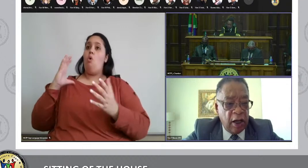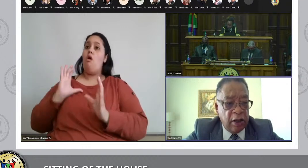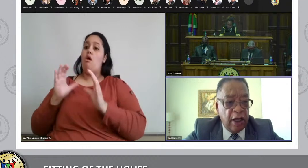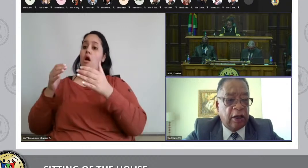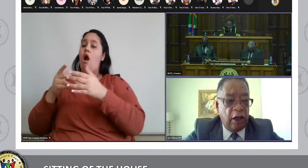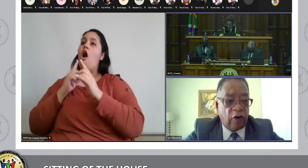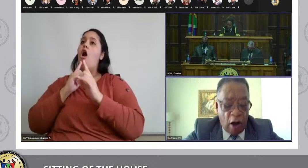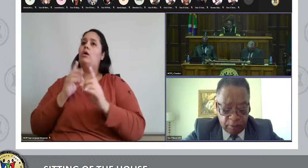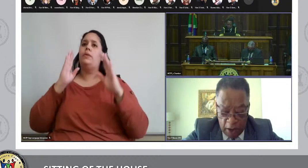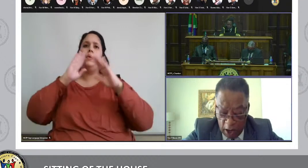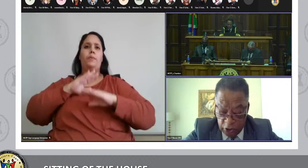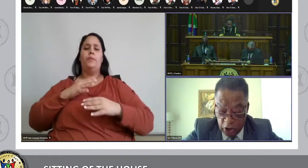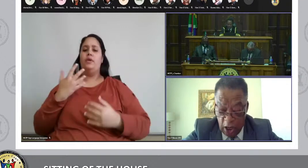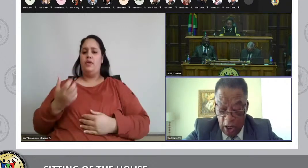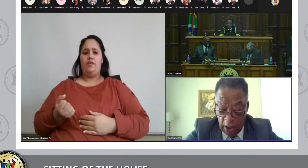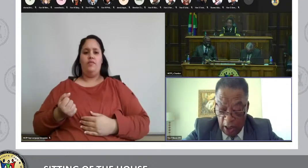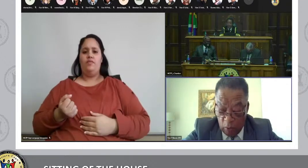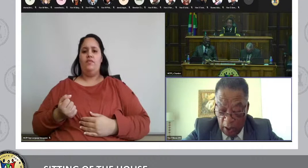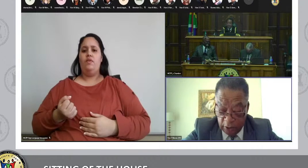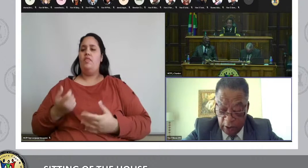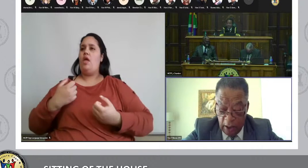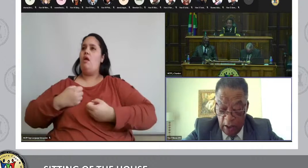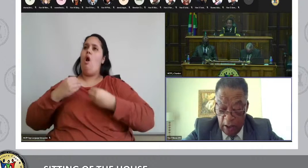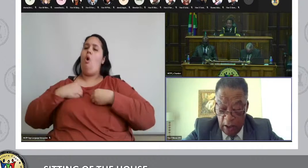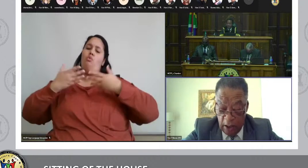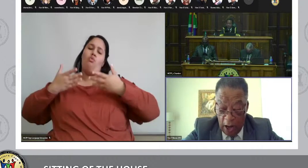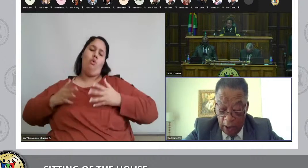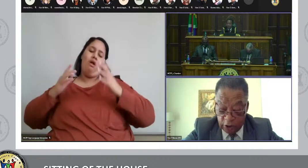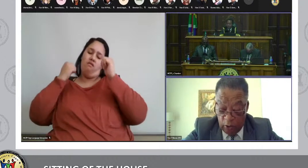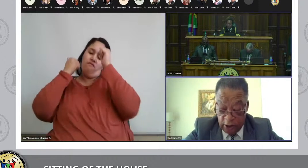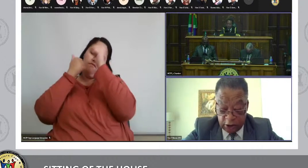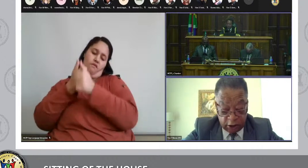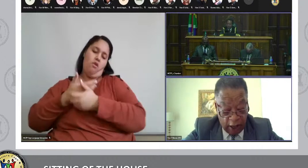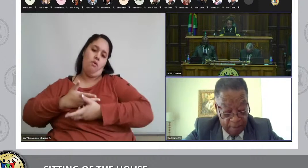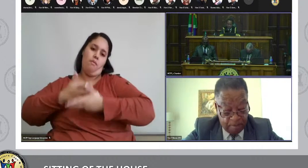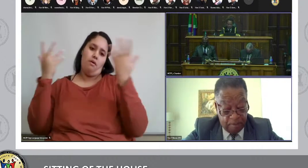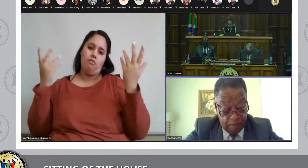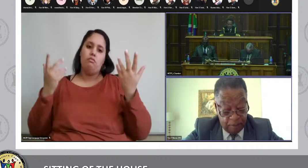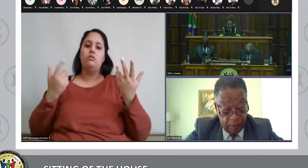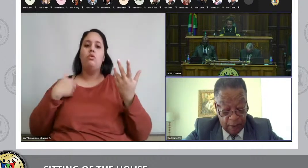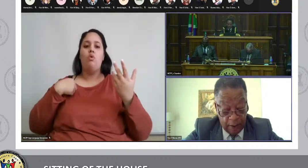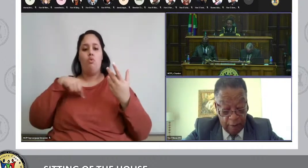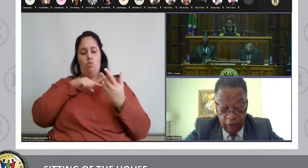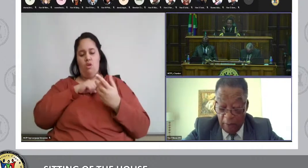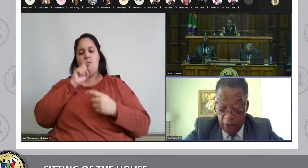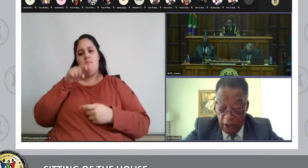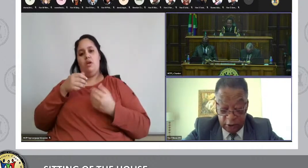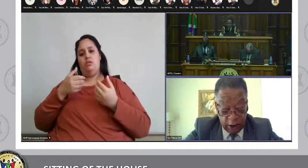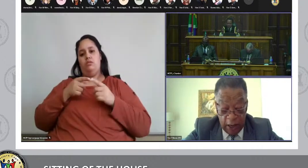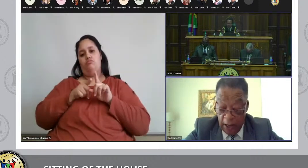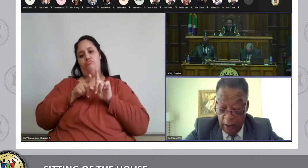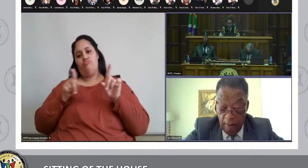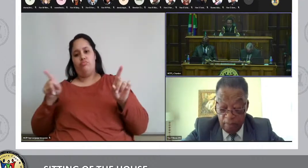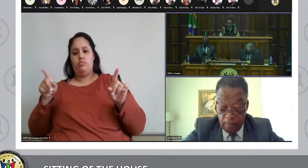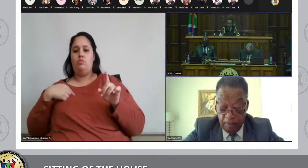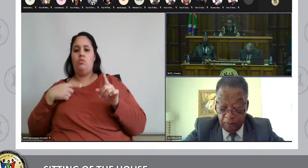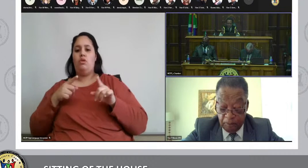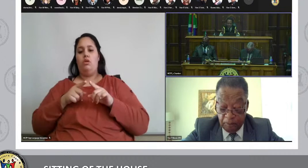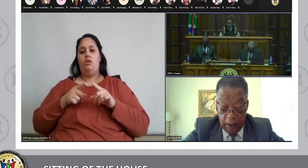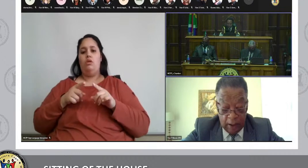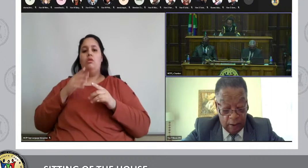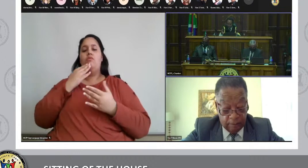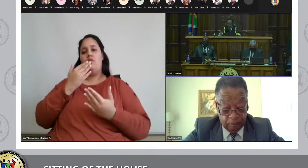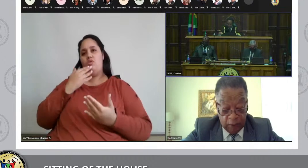answer. They give carte blanche. And I want us to escape. Honourable Murray, your time is